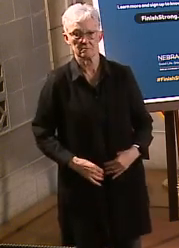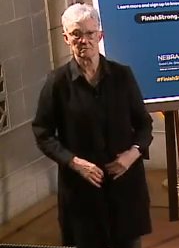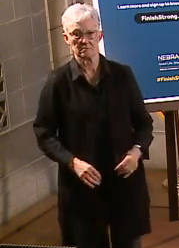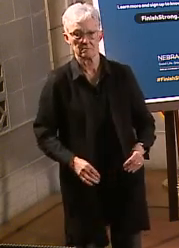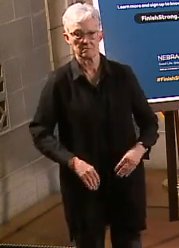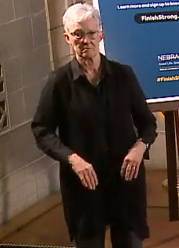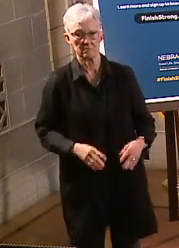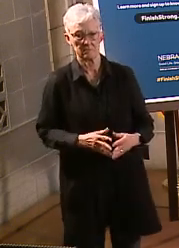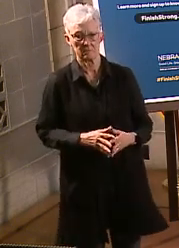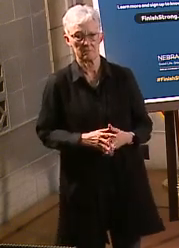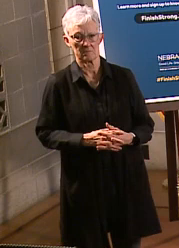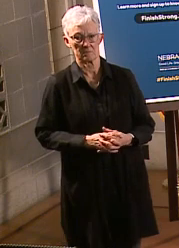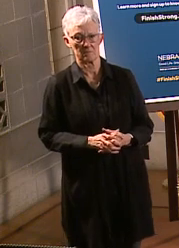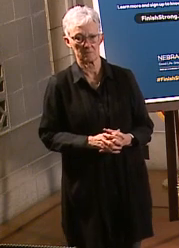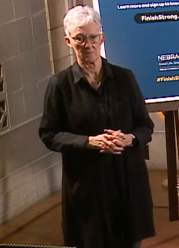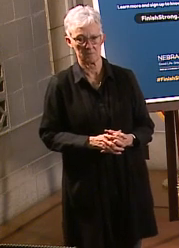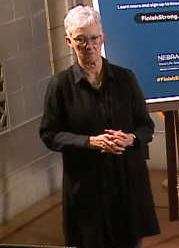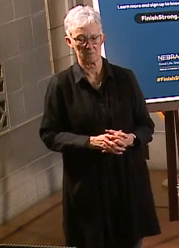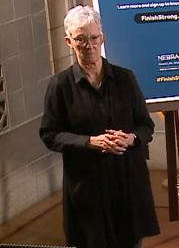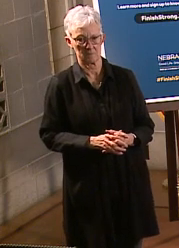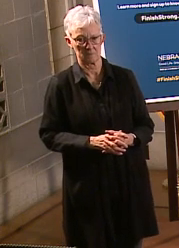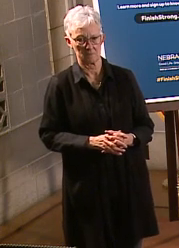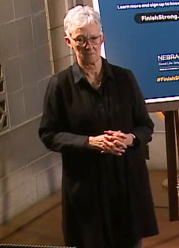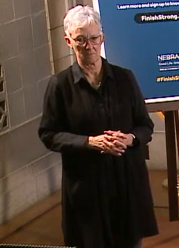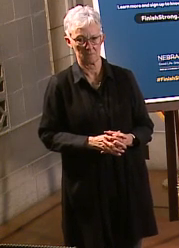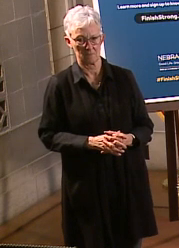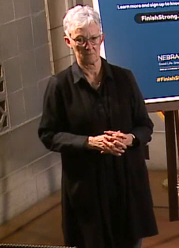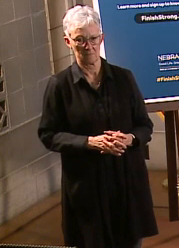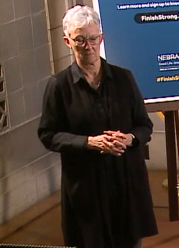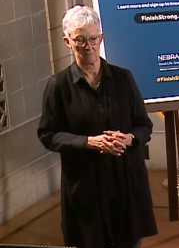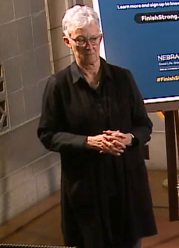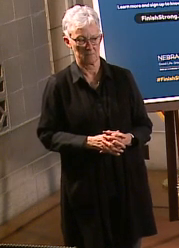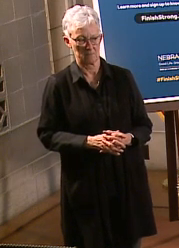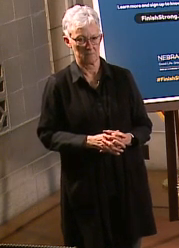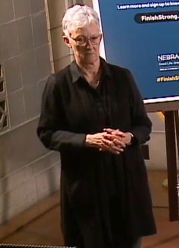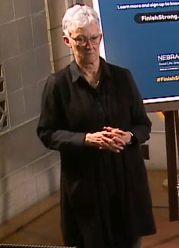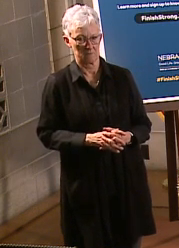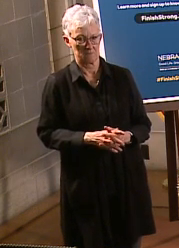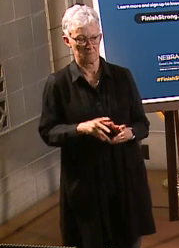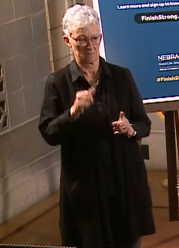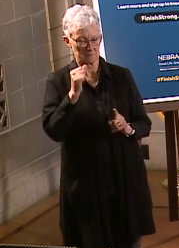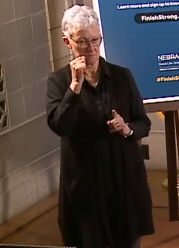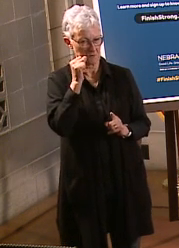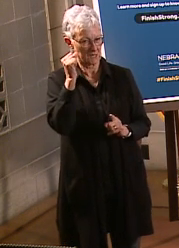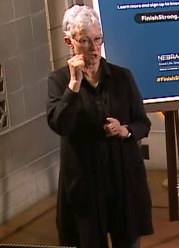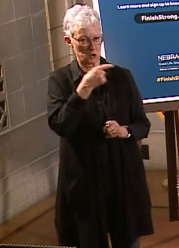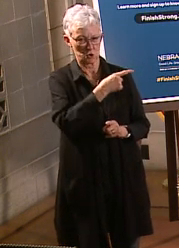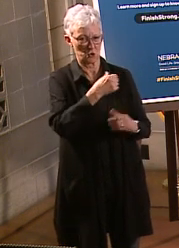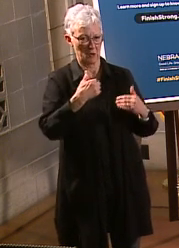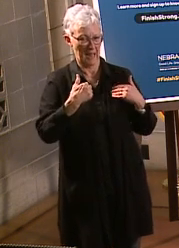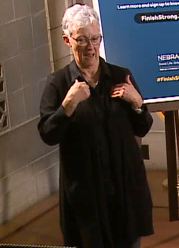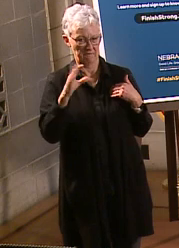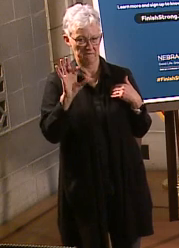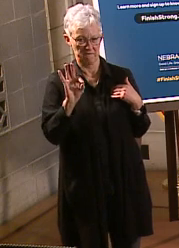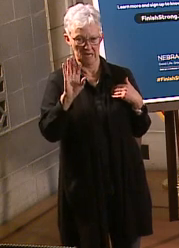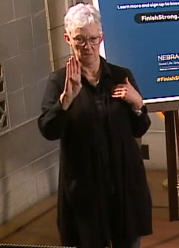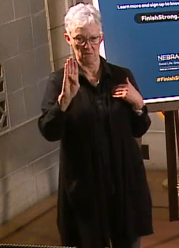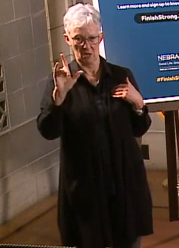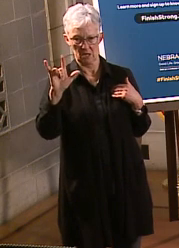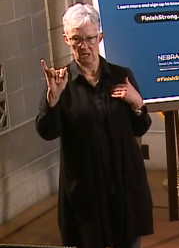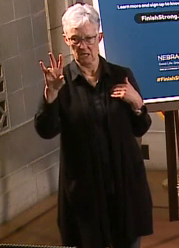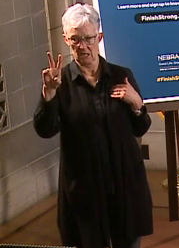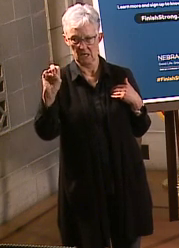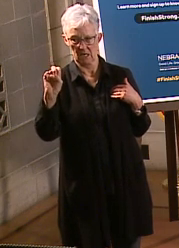Doctor, yesterday on your, was it Facebook Live, is that what you had? Did you say that people